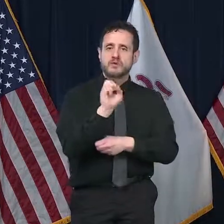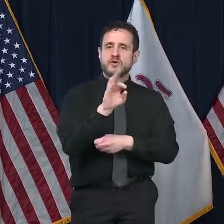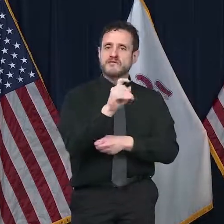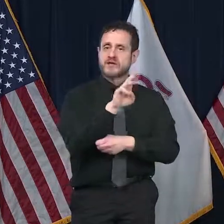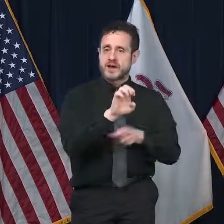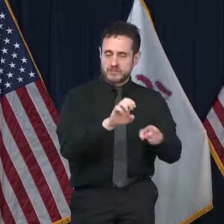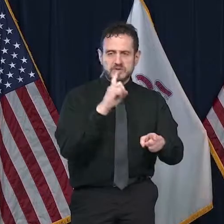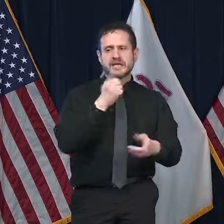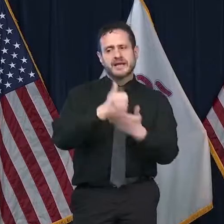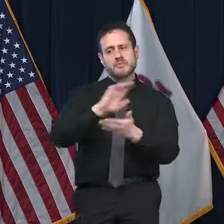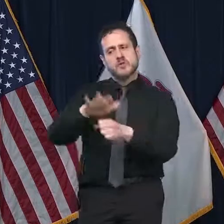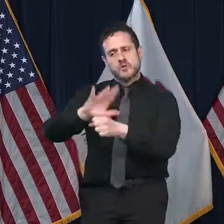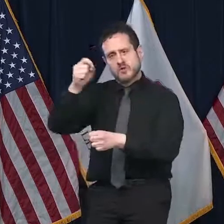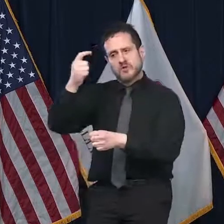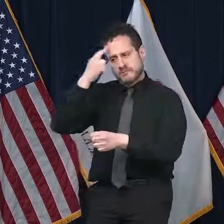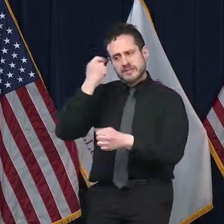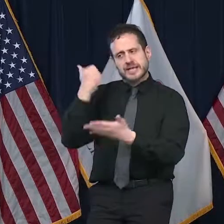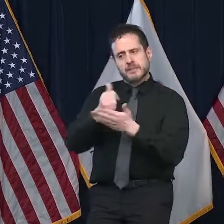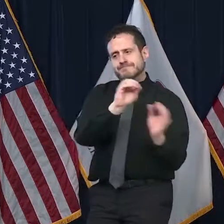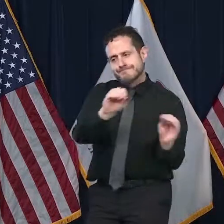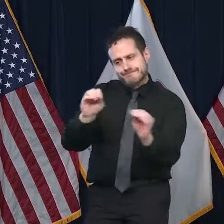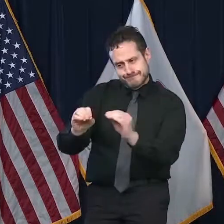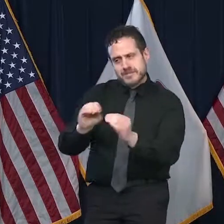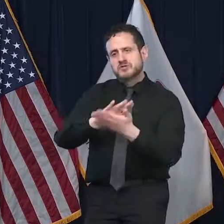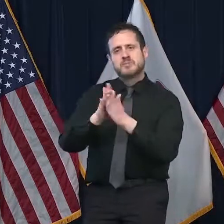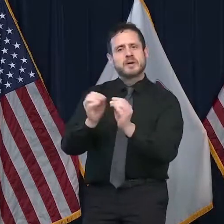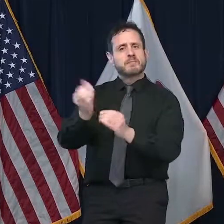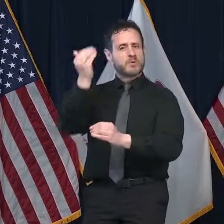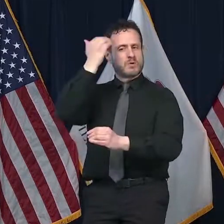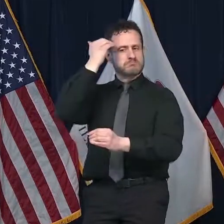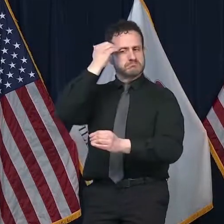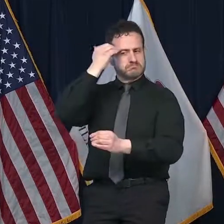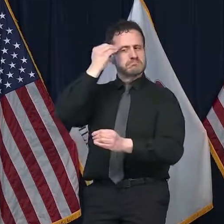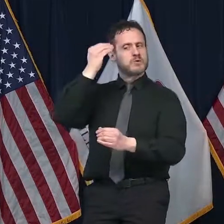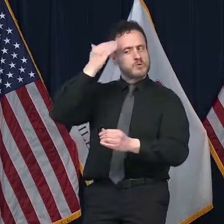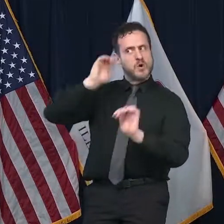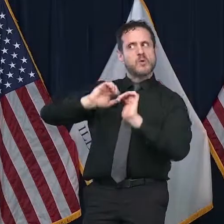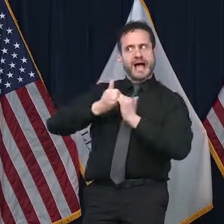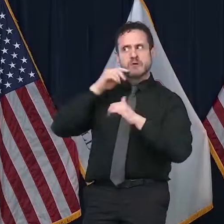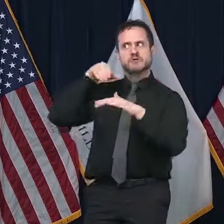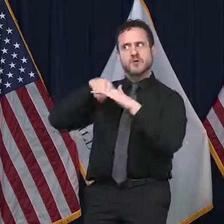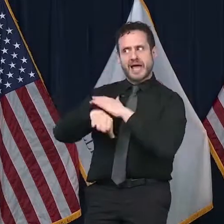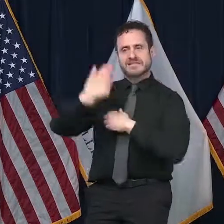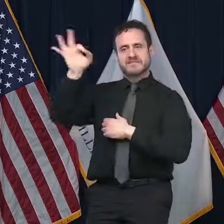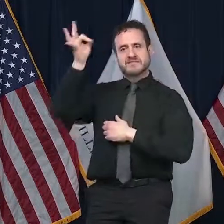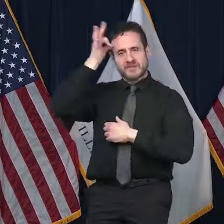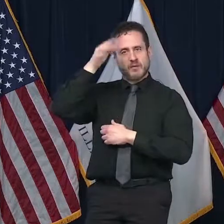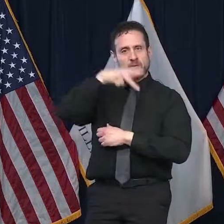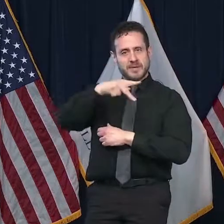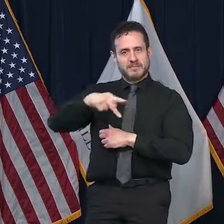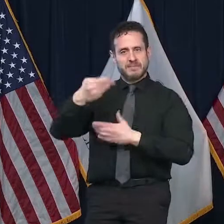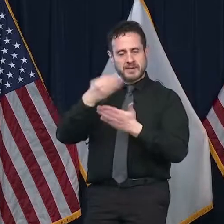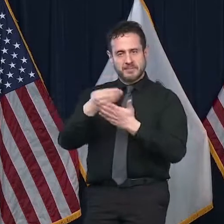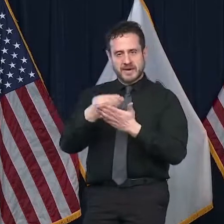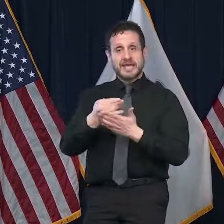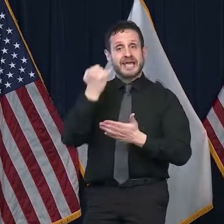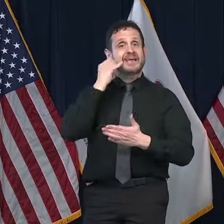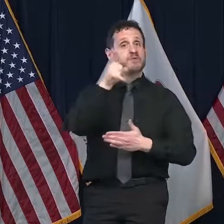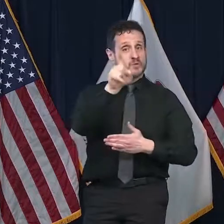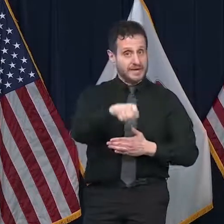raise awareness. To learn more about getting help accessing federal PPP money,